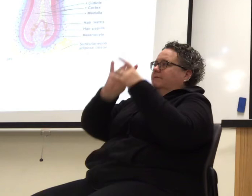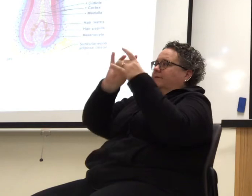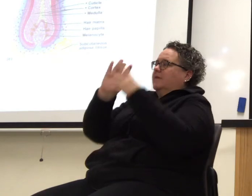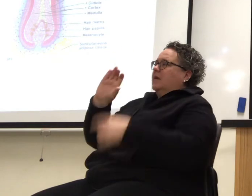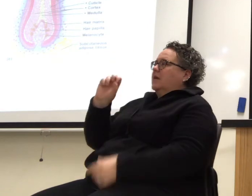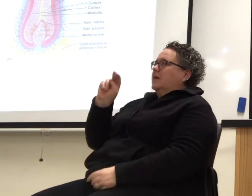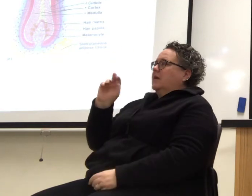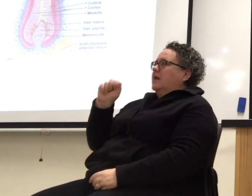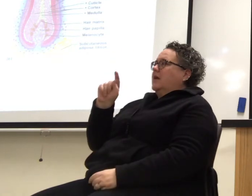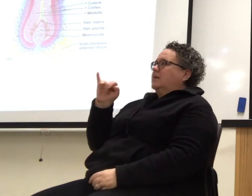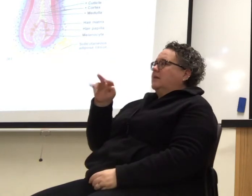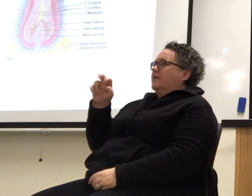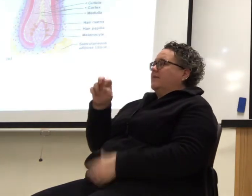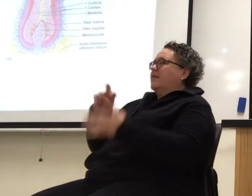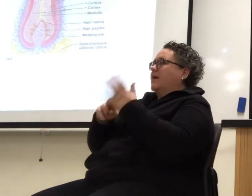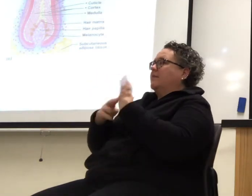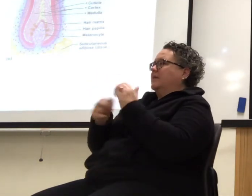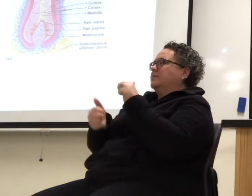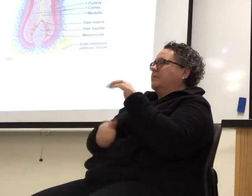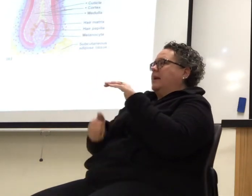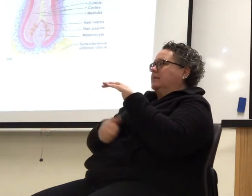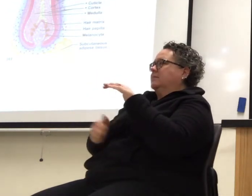is basement membrane.